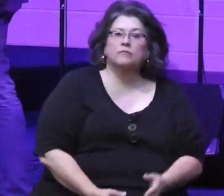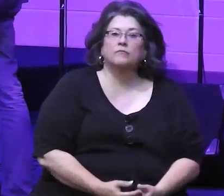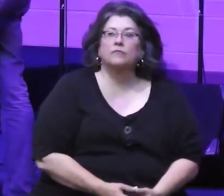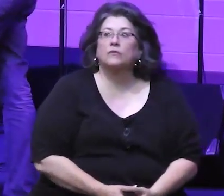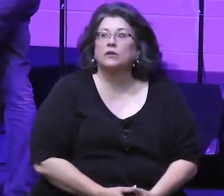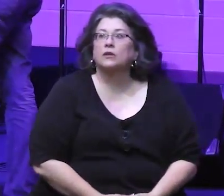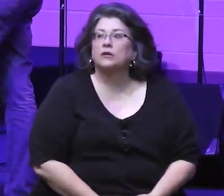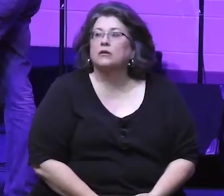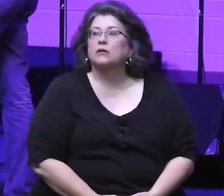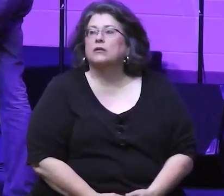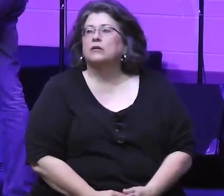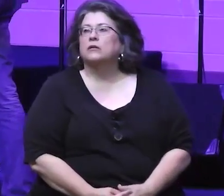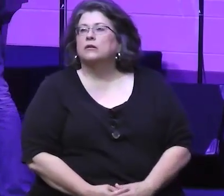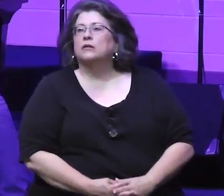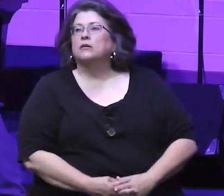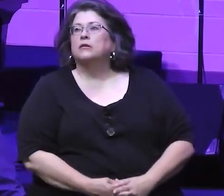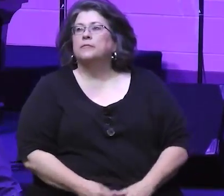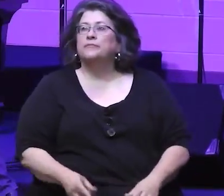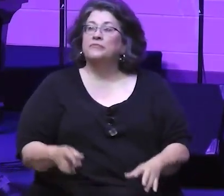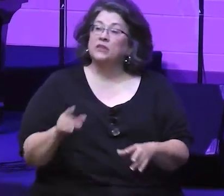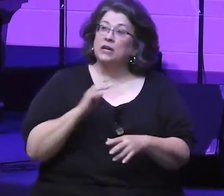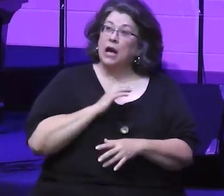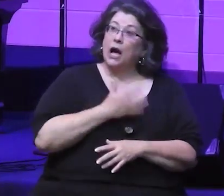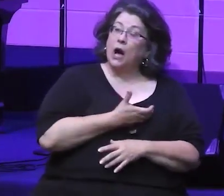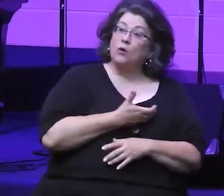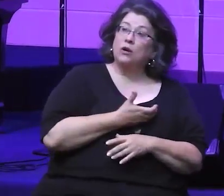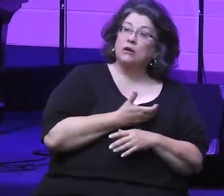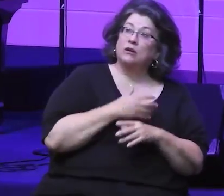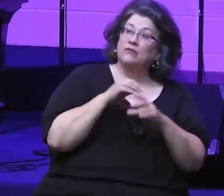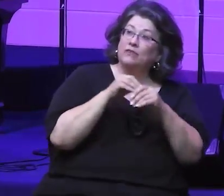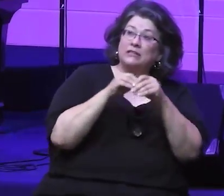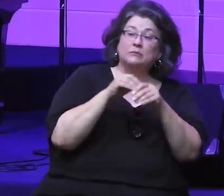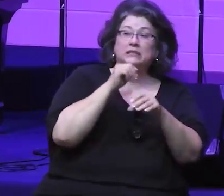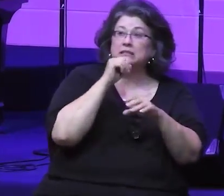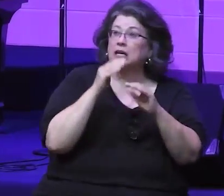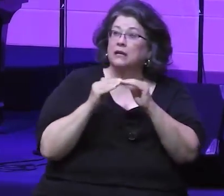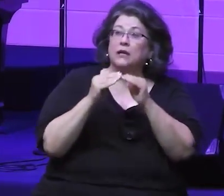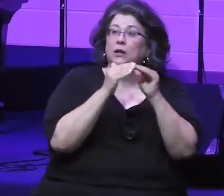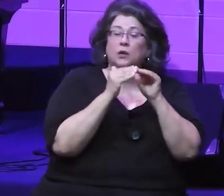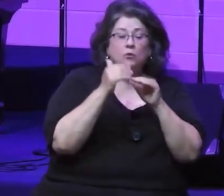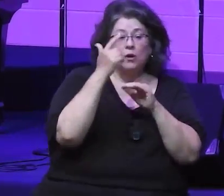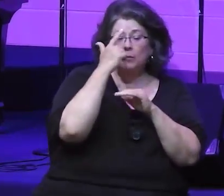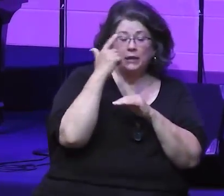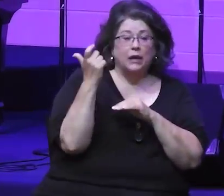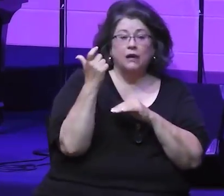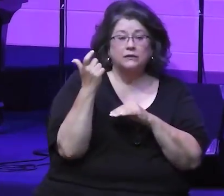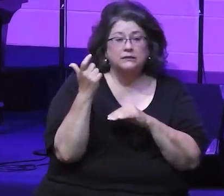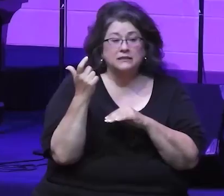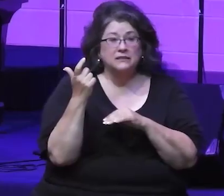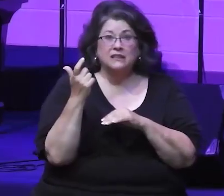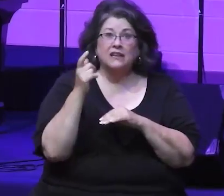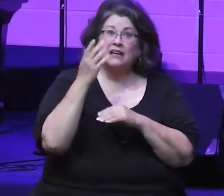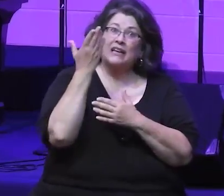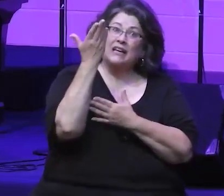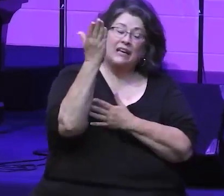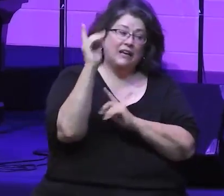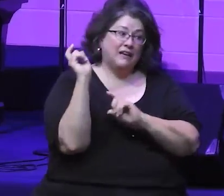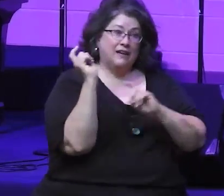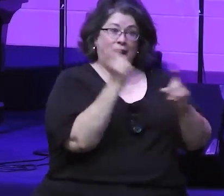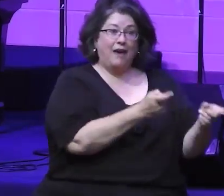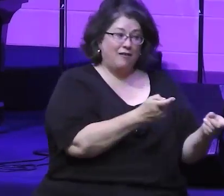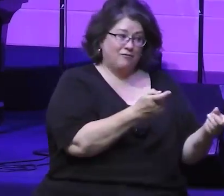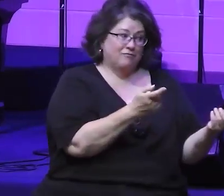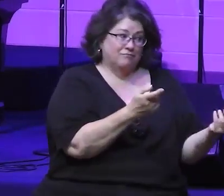Reminder that we invest our lives unequally because God has given to us unequally. He does not expect the person who was given 2 talents to make